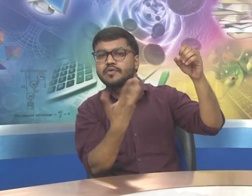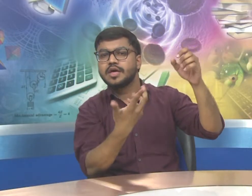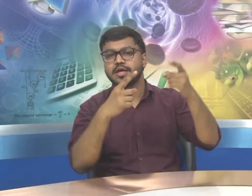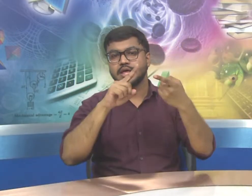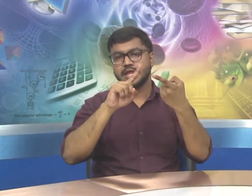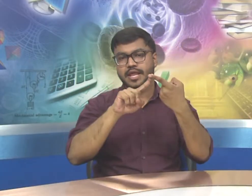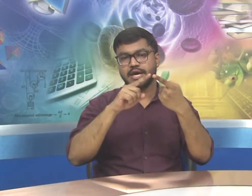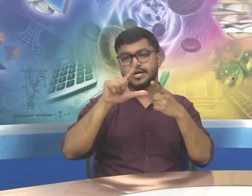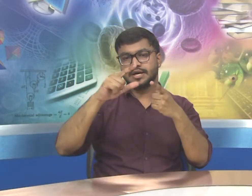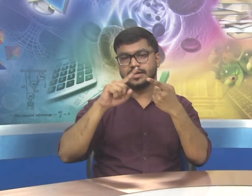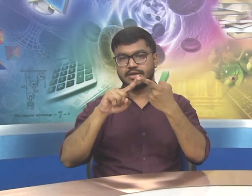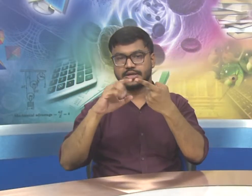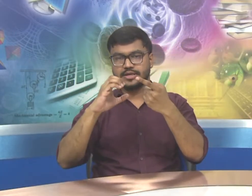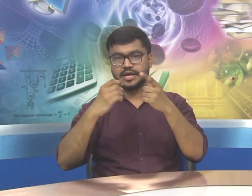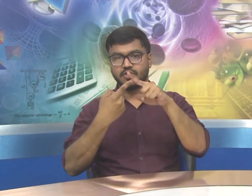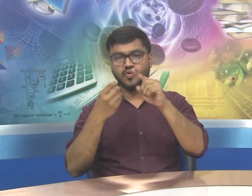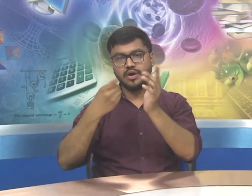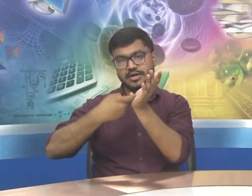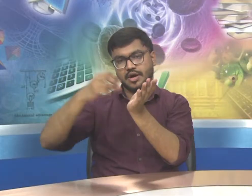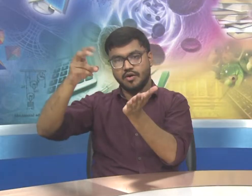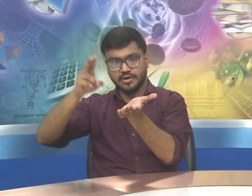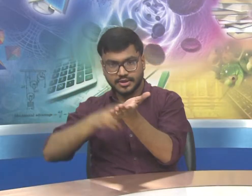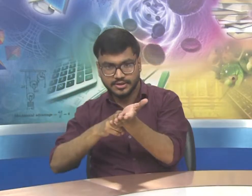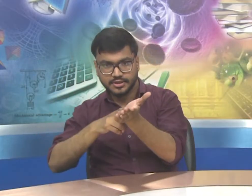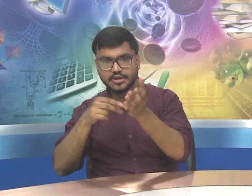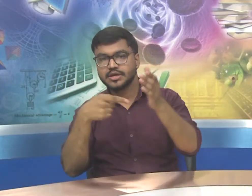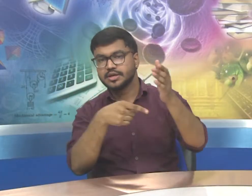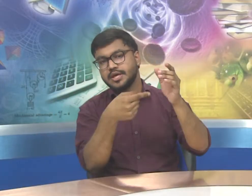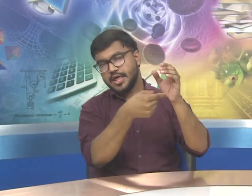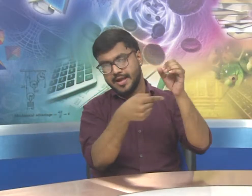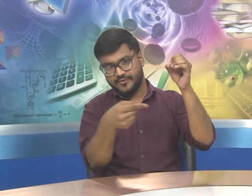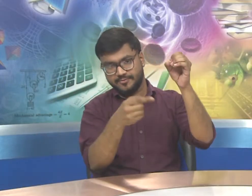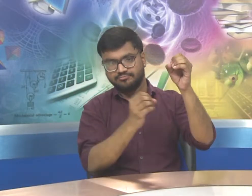In center there is a nucleus.